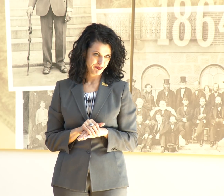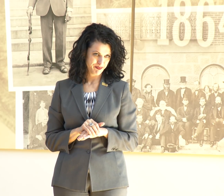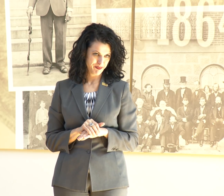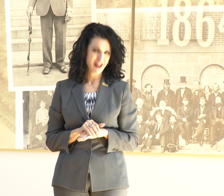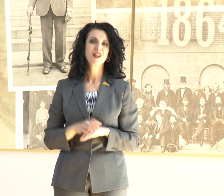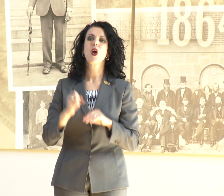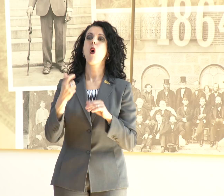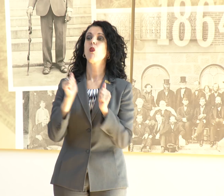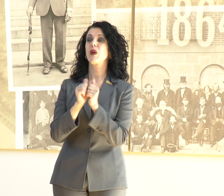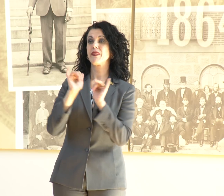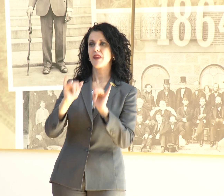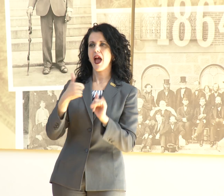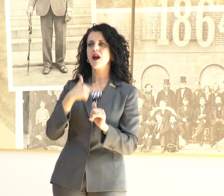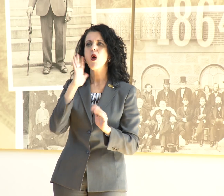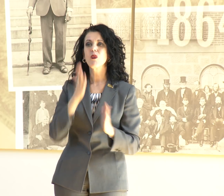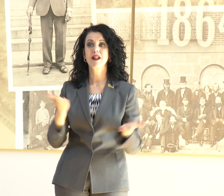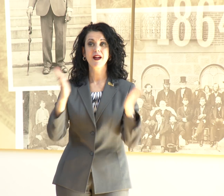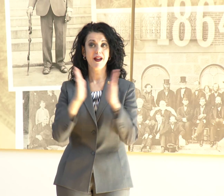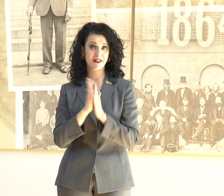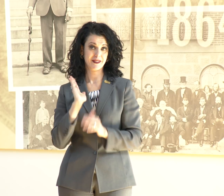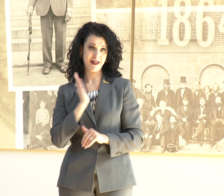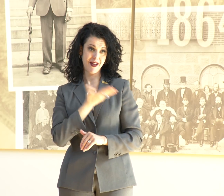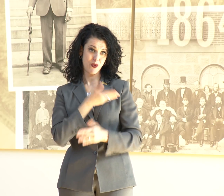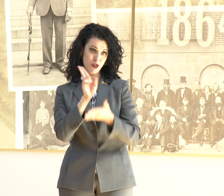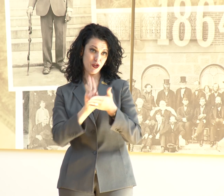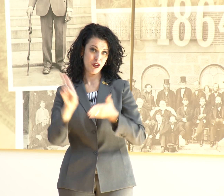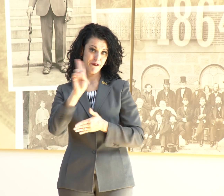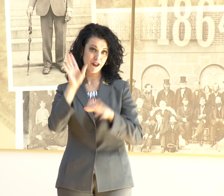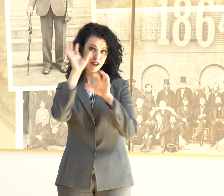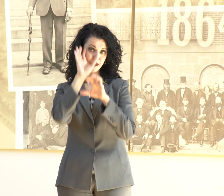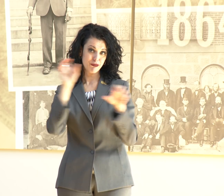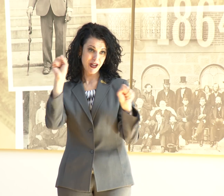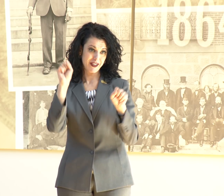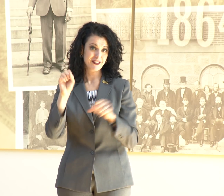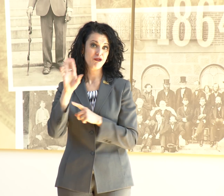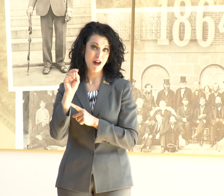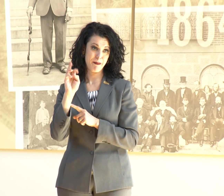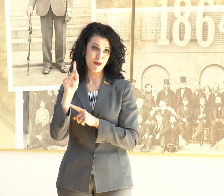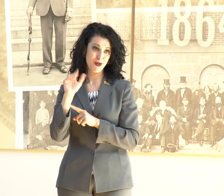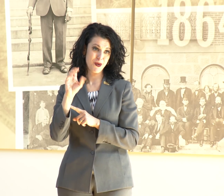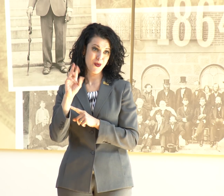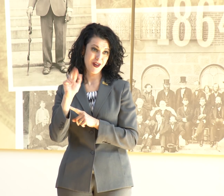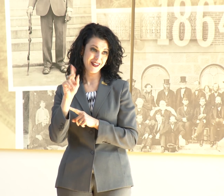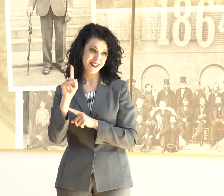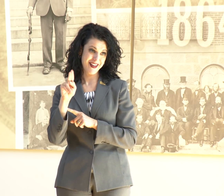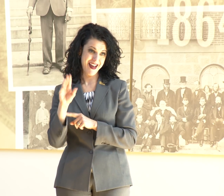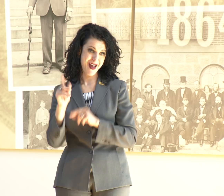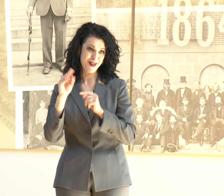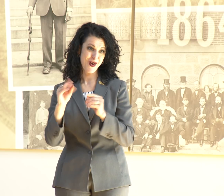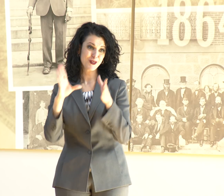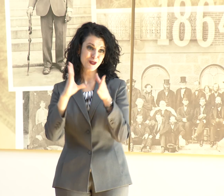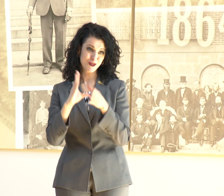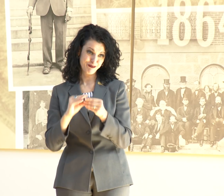in spirit. And with that, I would like to ask our university president,